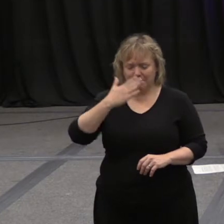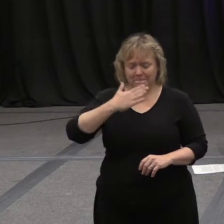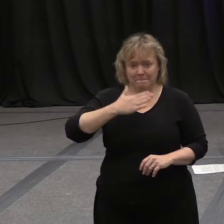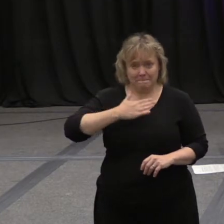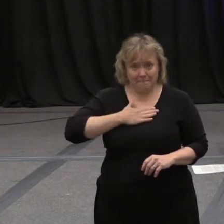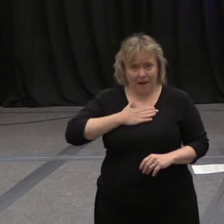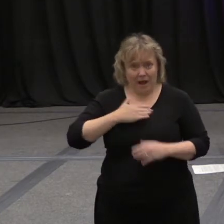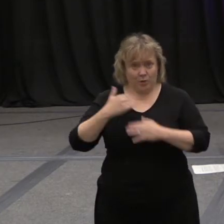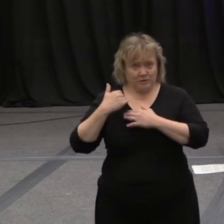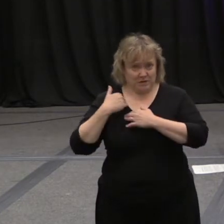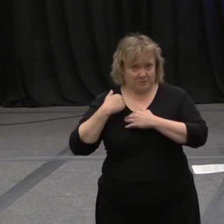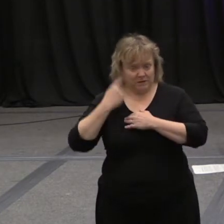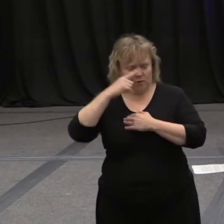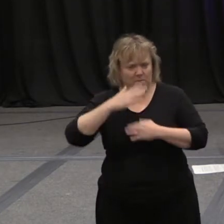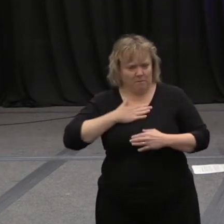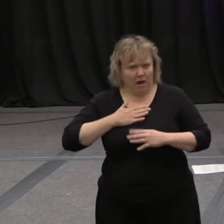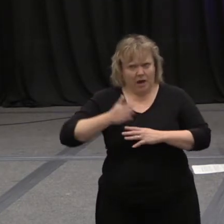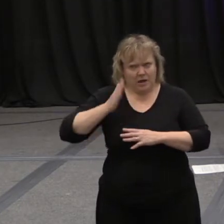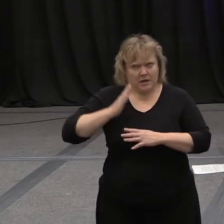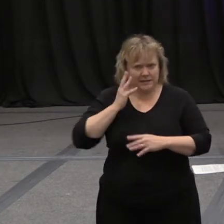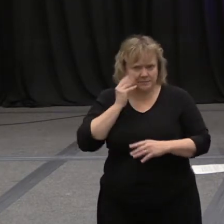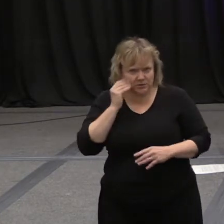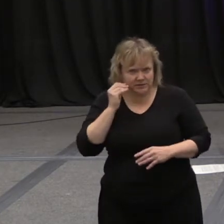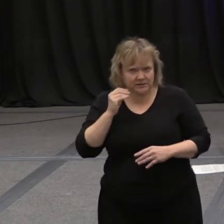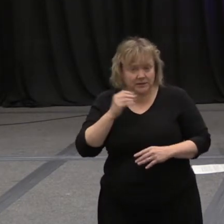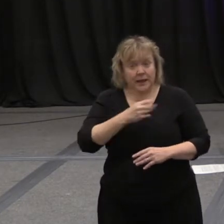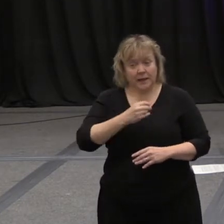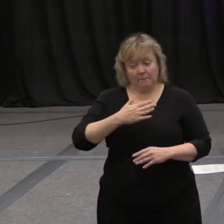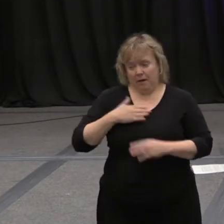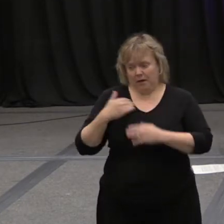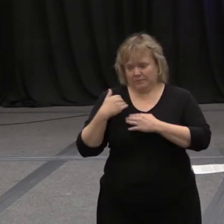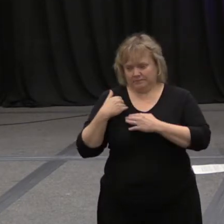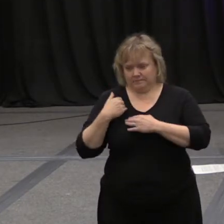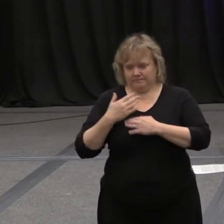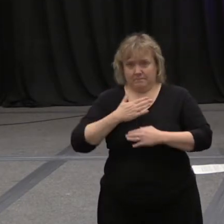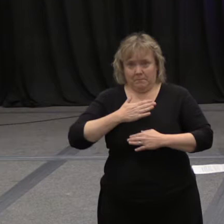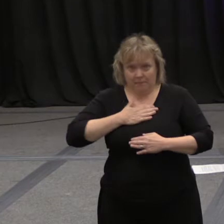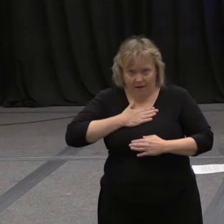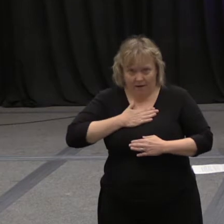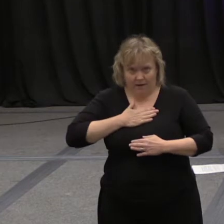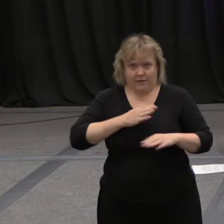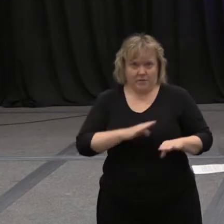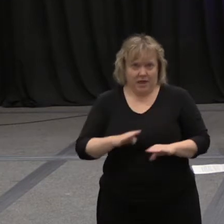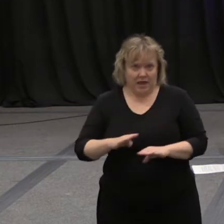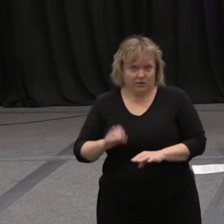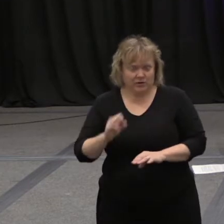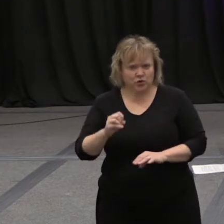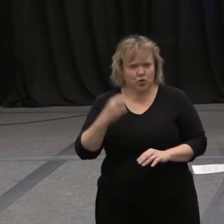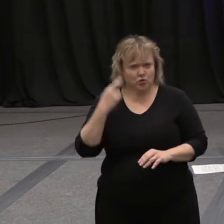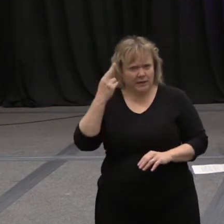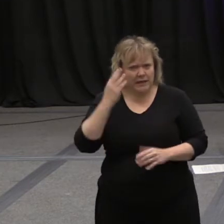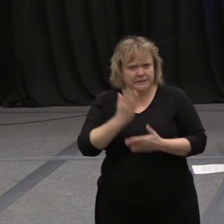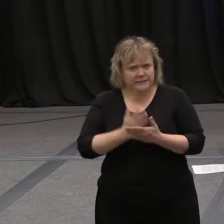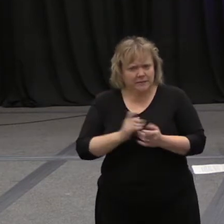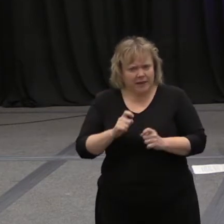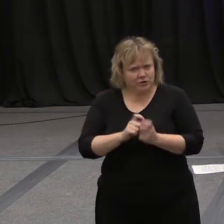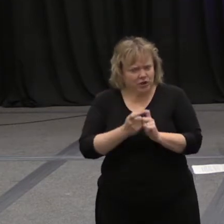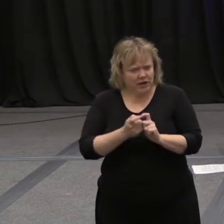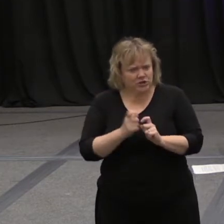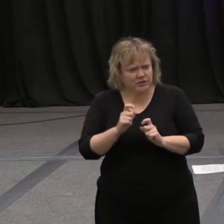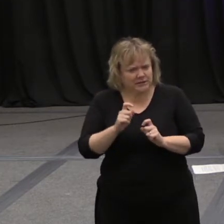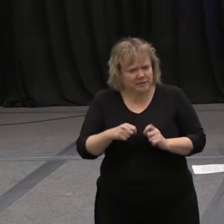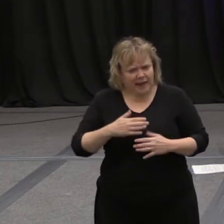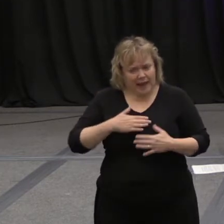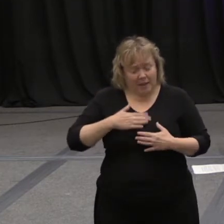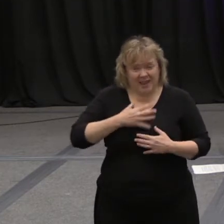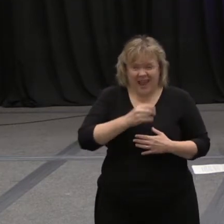toward my behavior. I kept waiting for you to change so I could be happy. A little codependent, just a